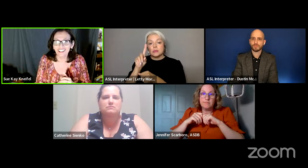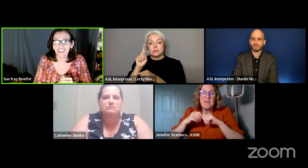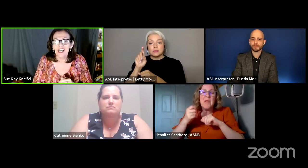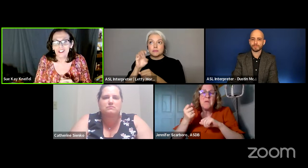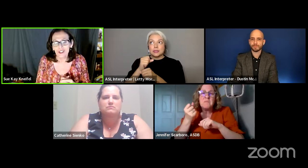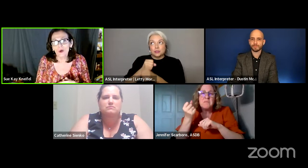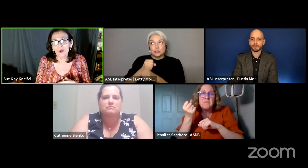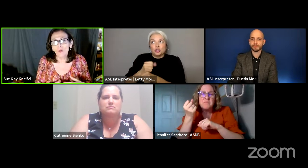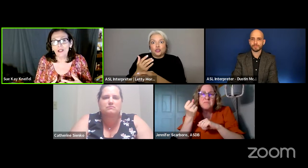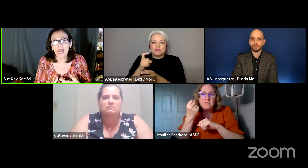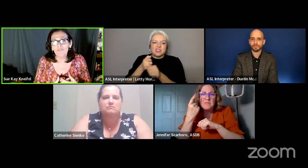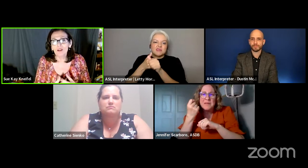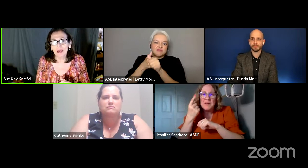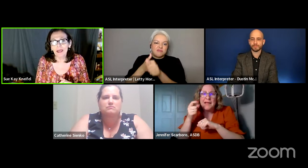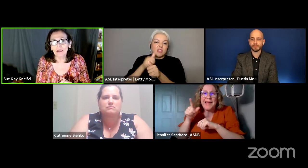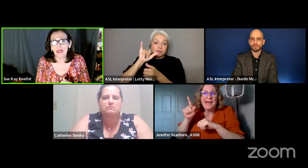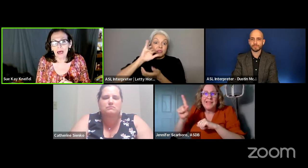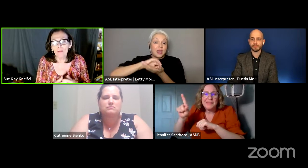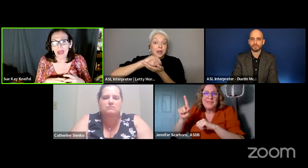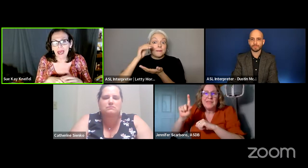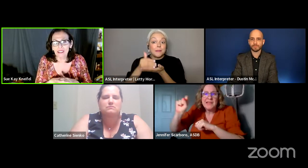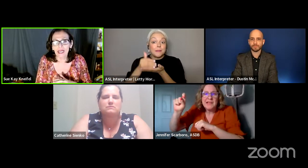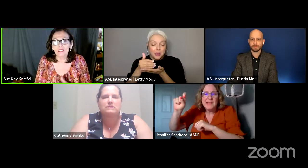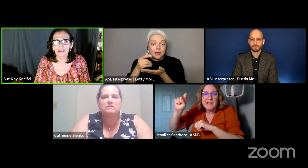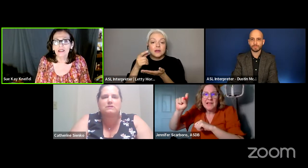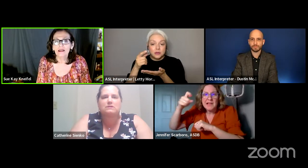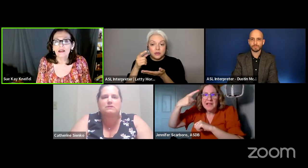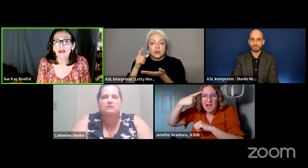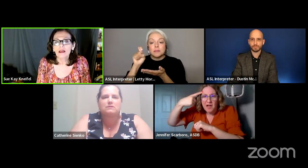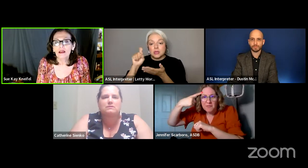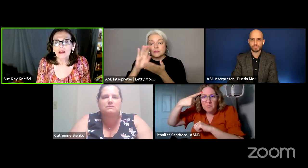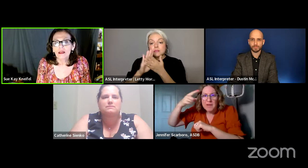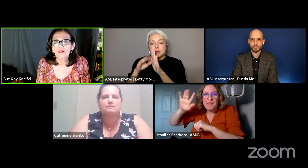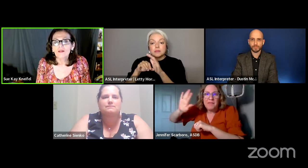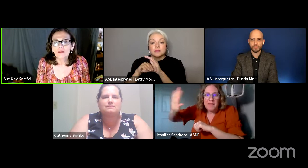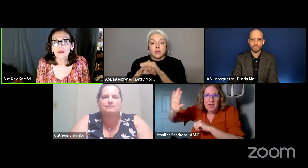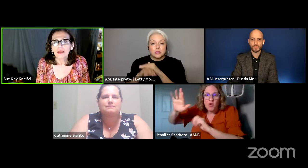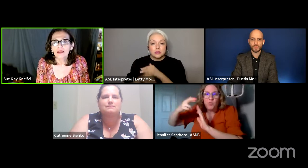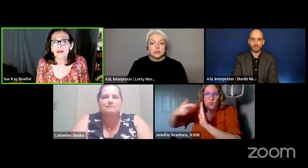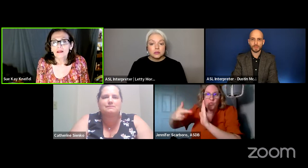secure. So it will have to make access.